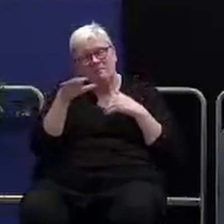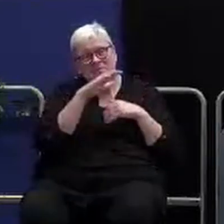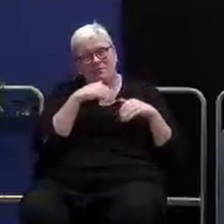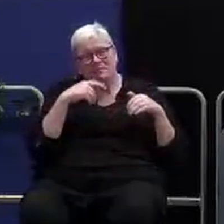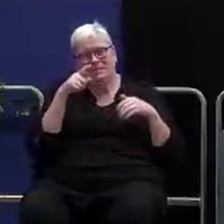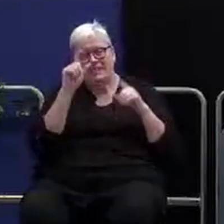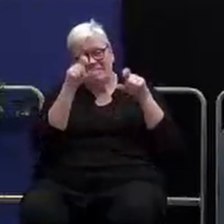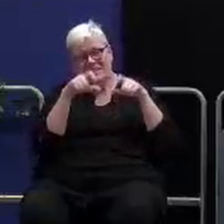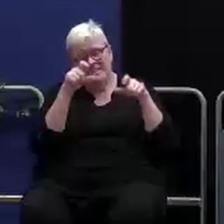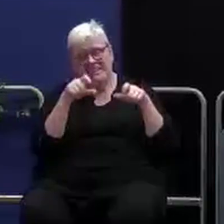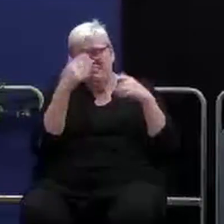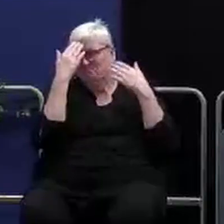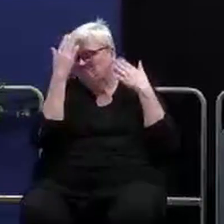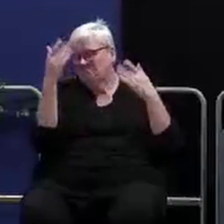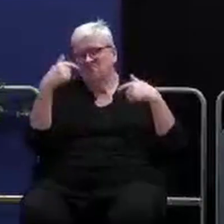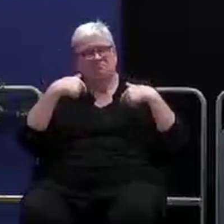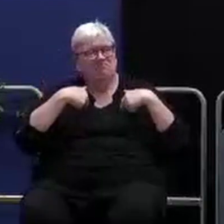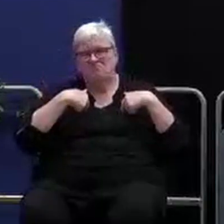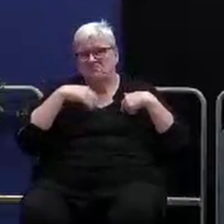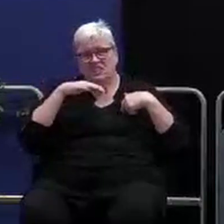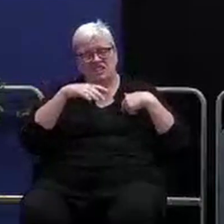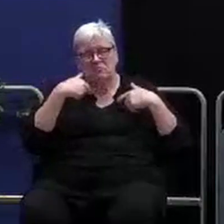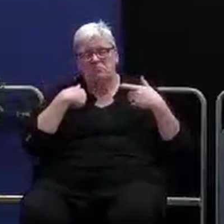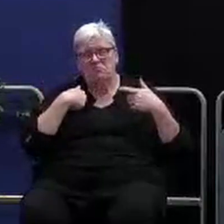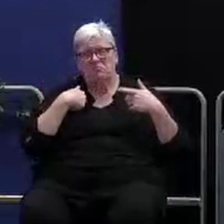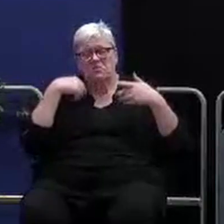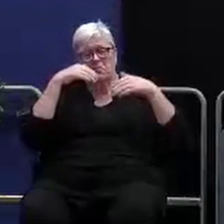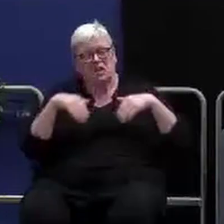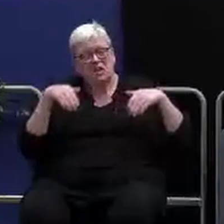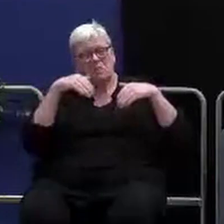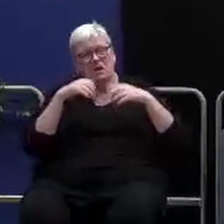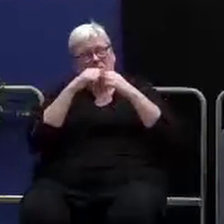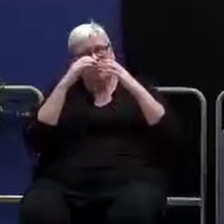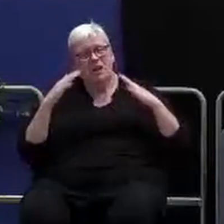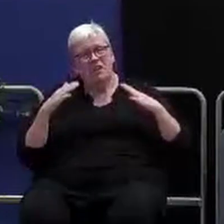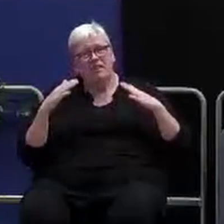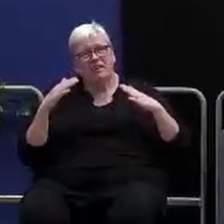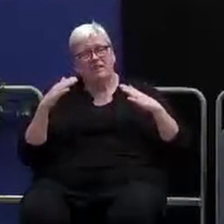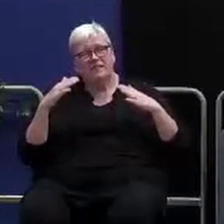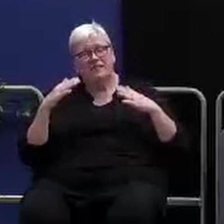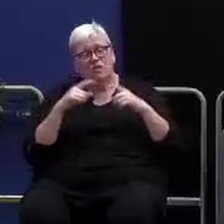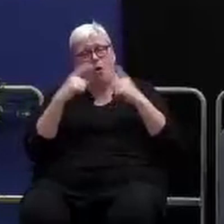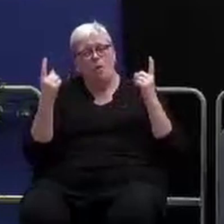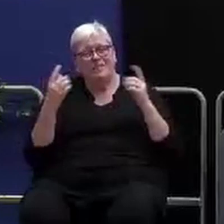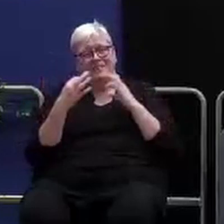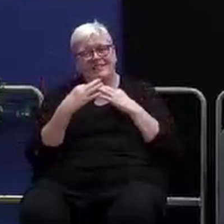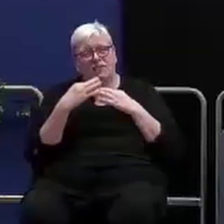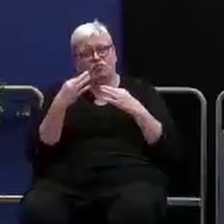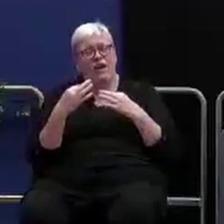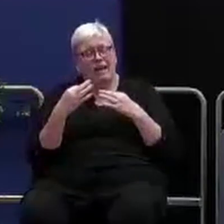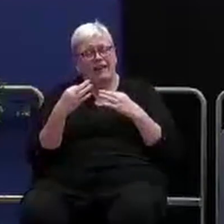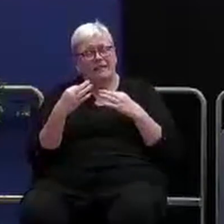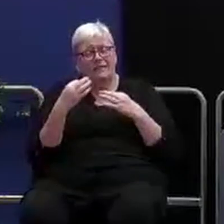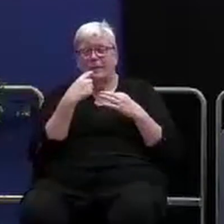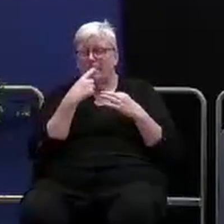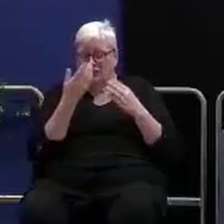he remained entirely unaware of my existence, laying waste to the paradigm that opposites attract. If I